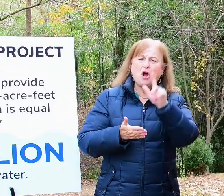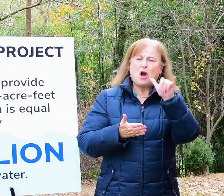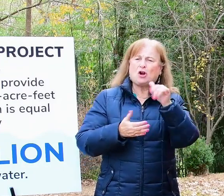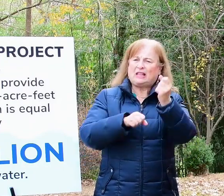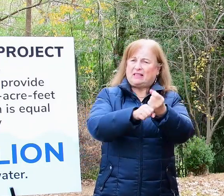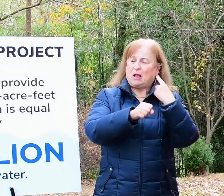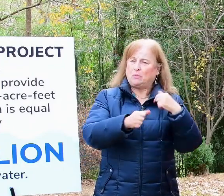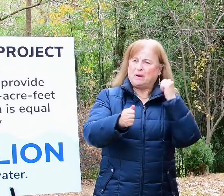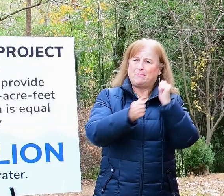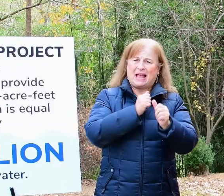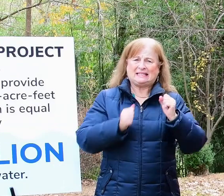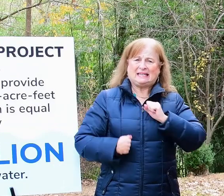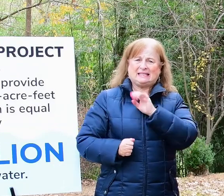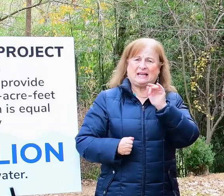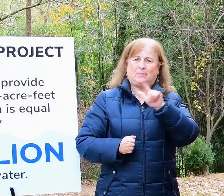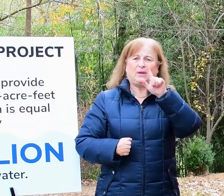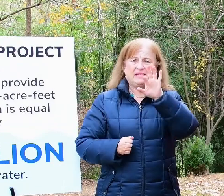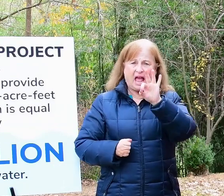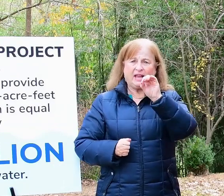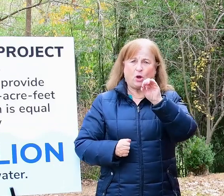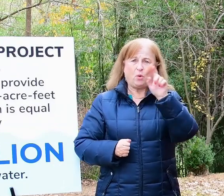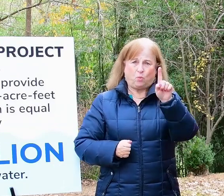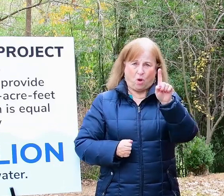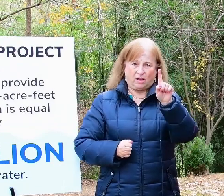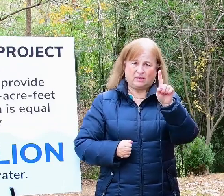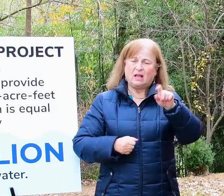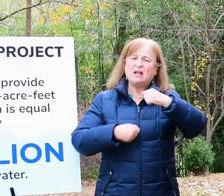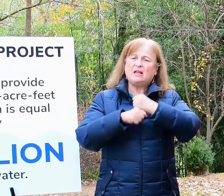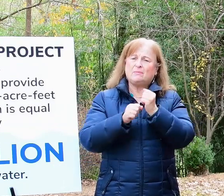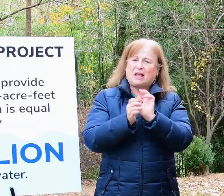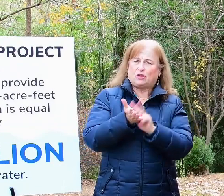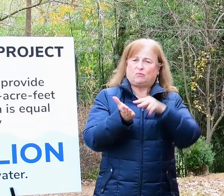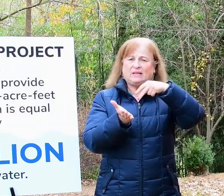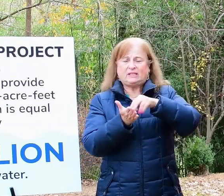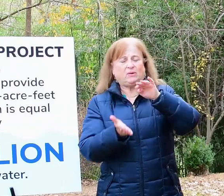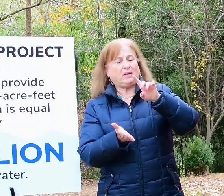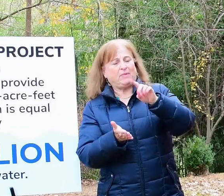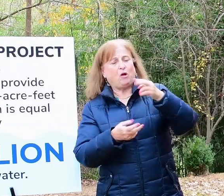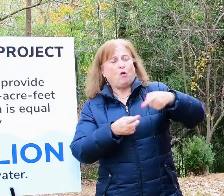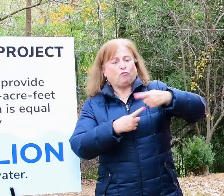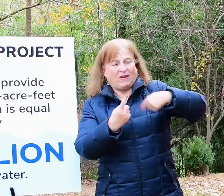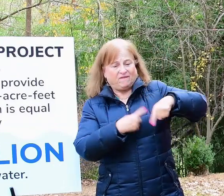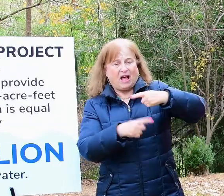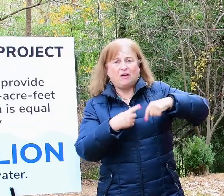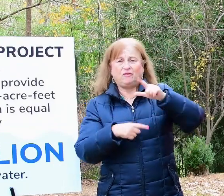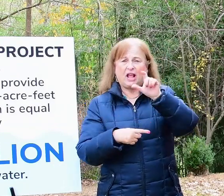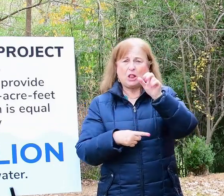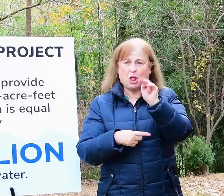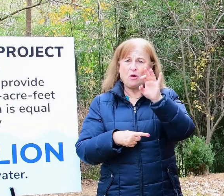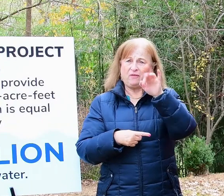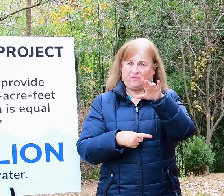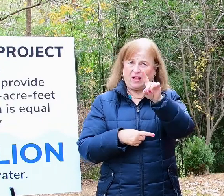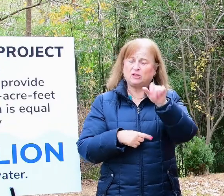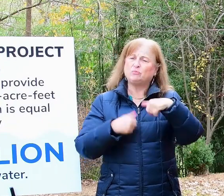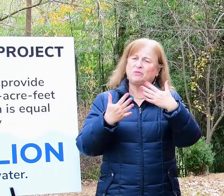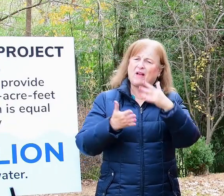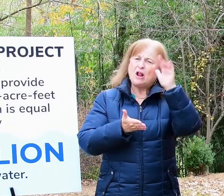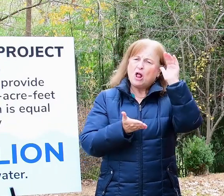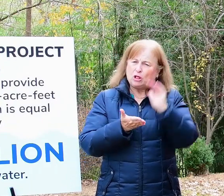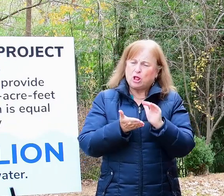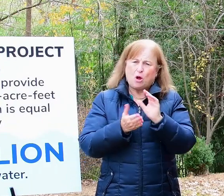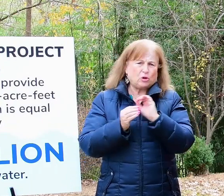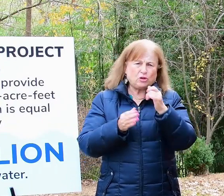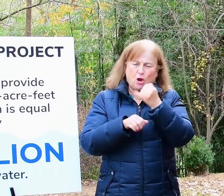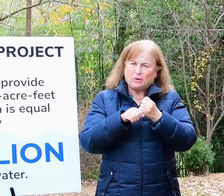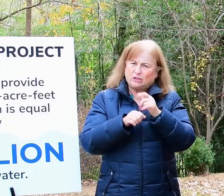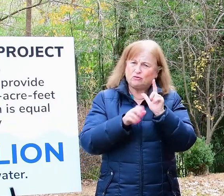last year, we passed Senate Bill 901, creating the Resilient Maryland Revolving Loan Fund. This fund will provide lower no-interest